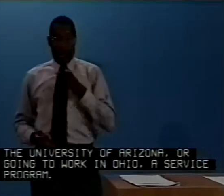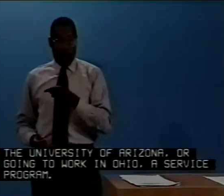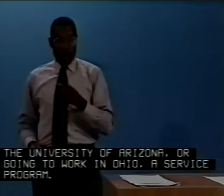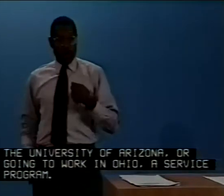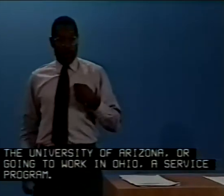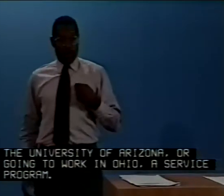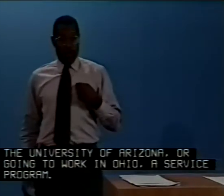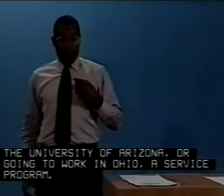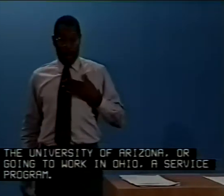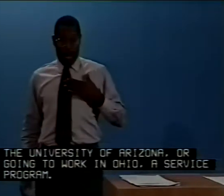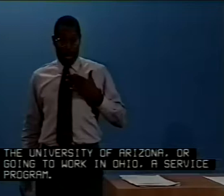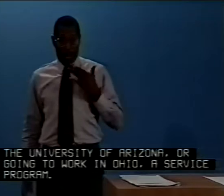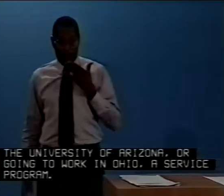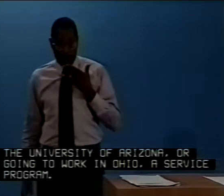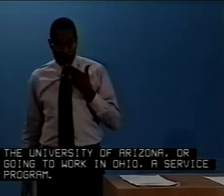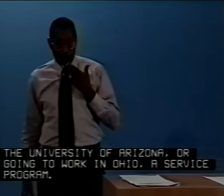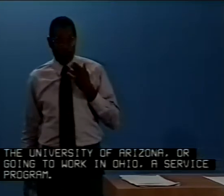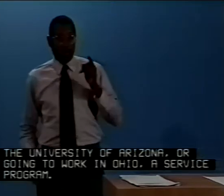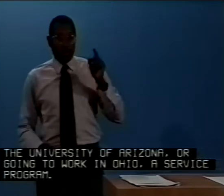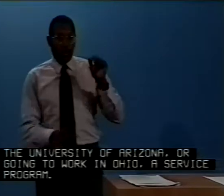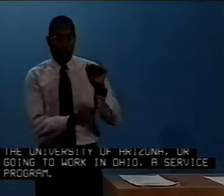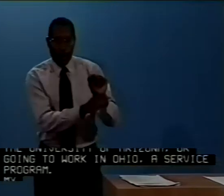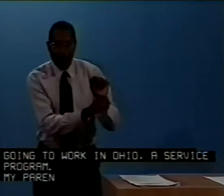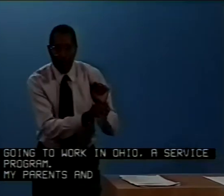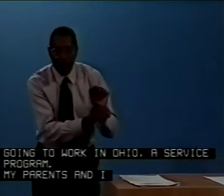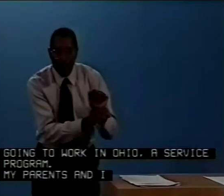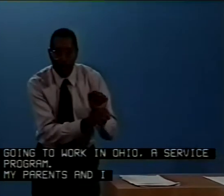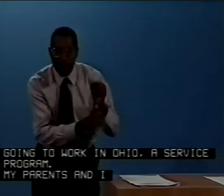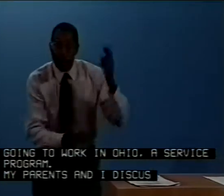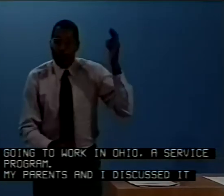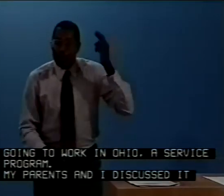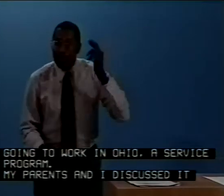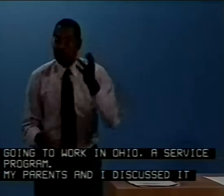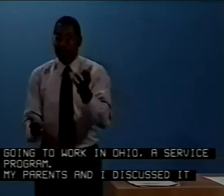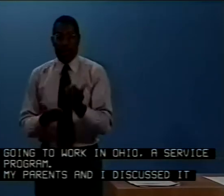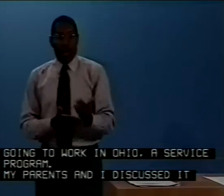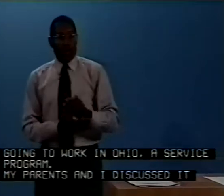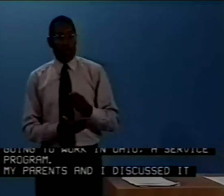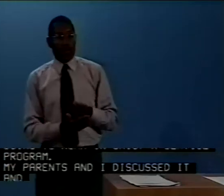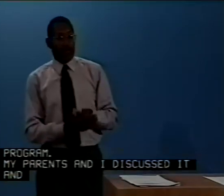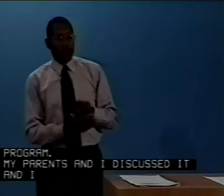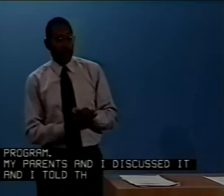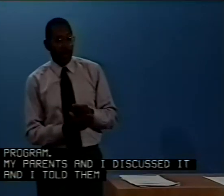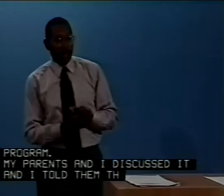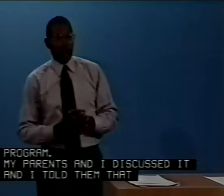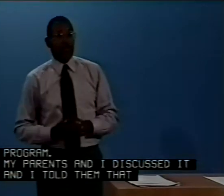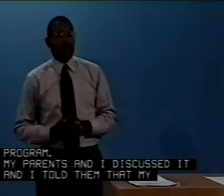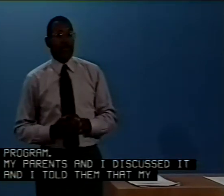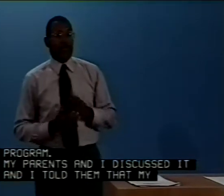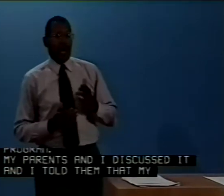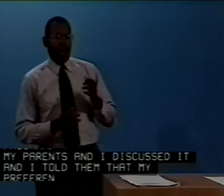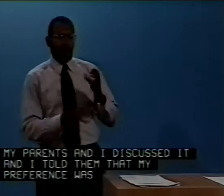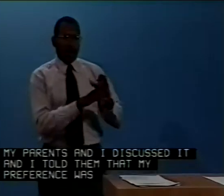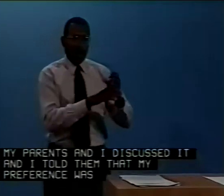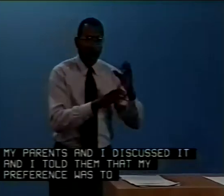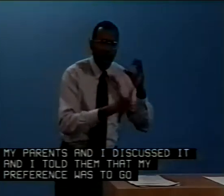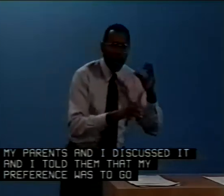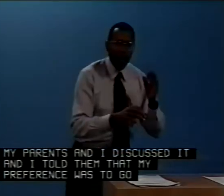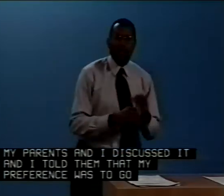My parents and I discussed it, and I told them that my preference was to go to work. And the reason, of course, was to earn income. I wanted